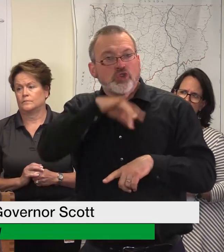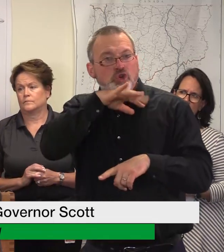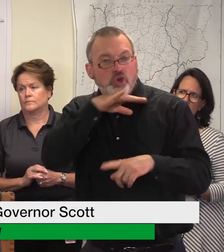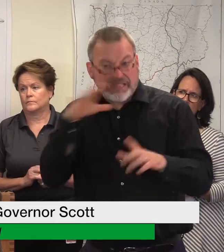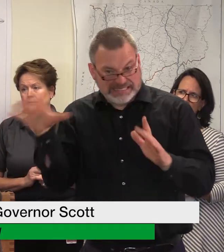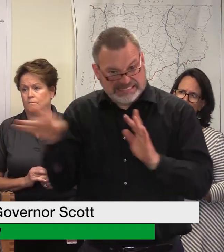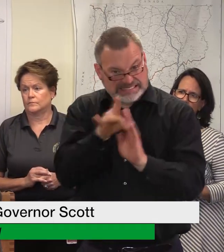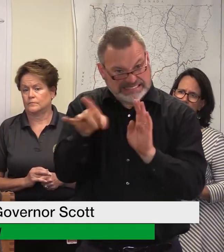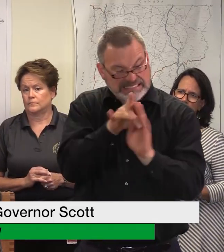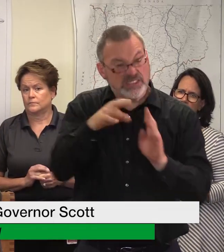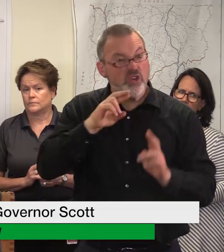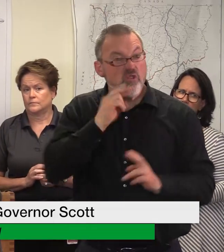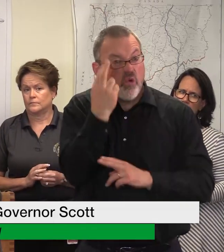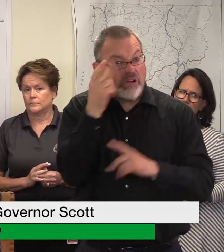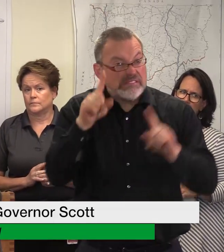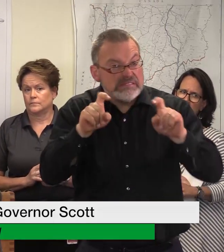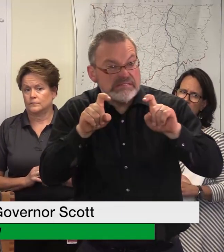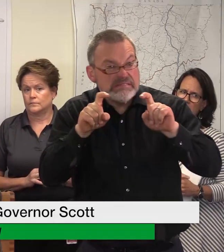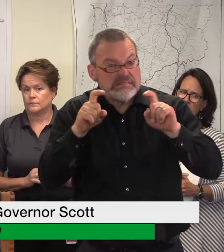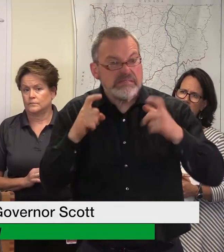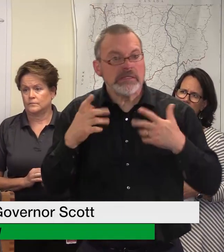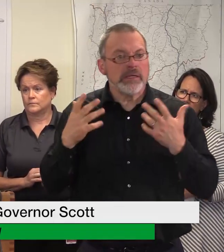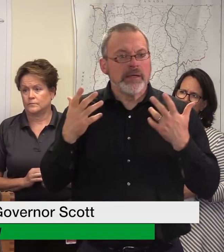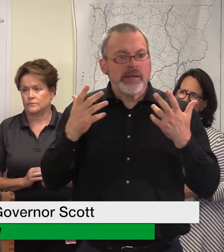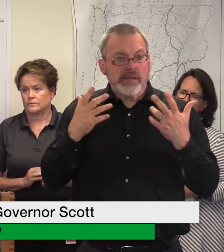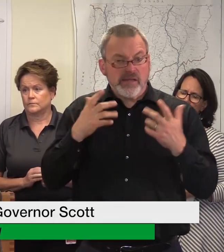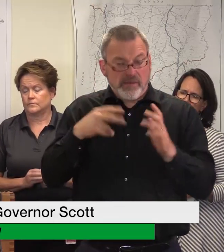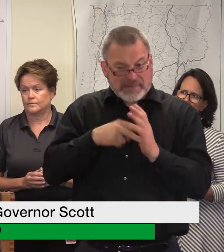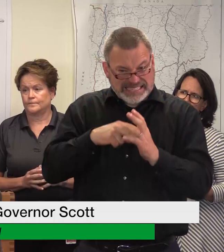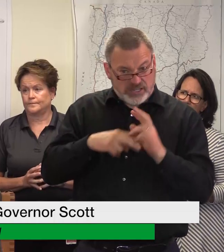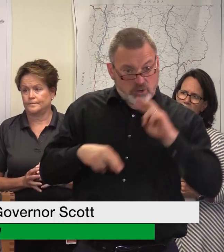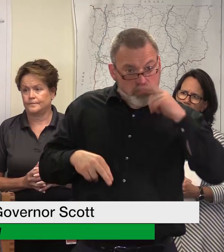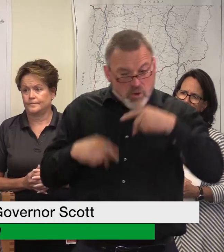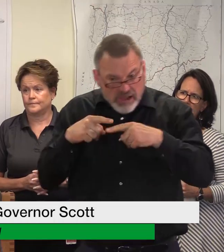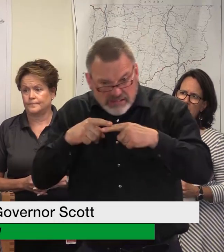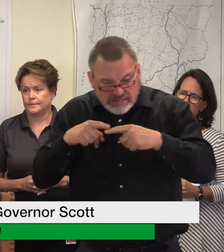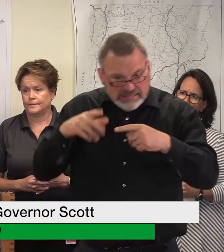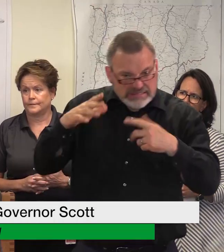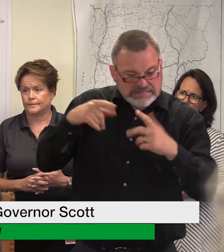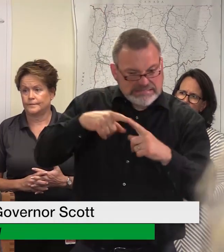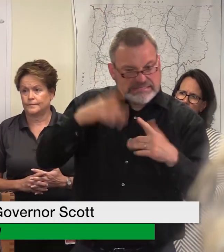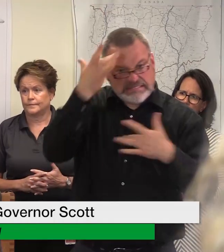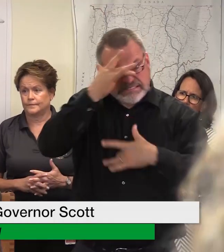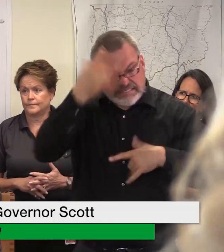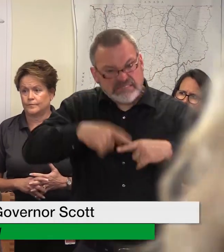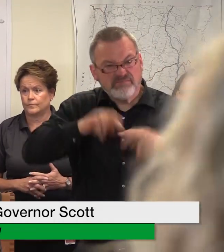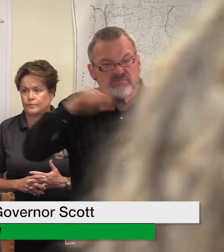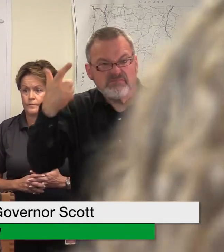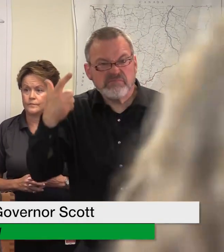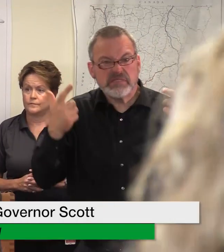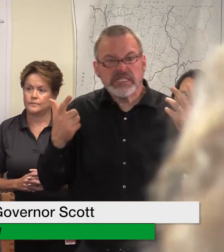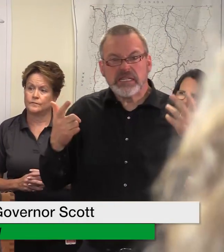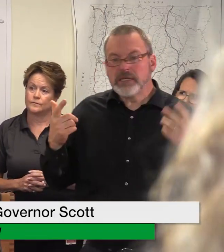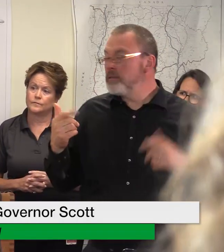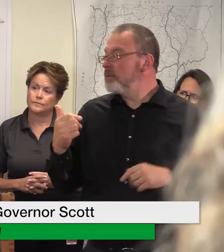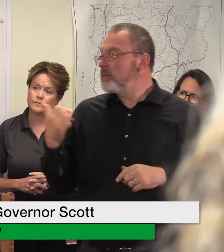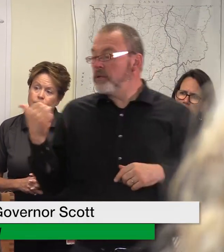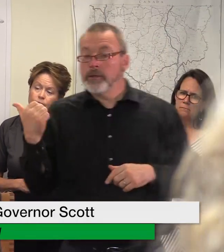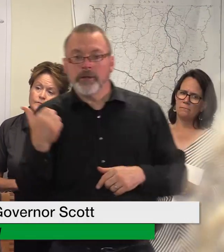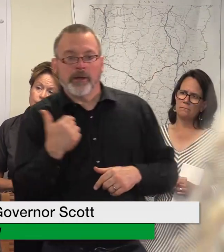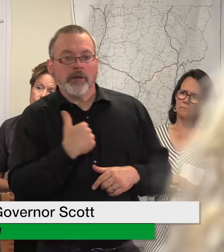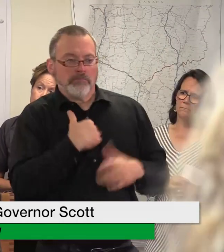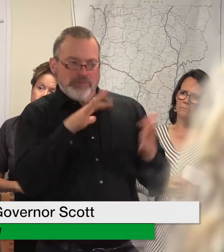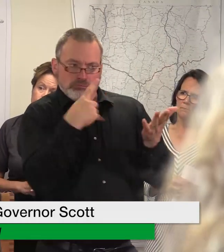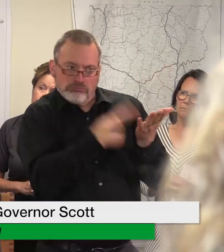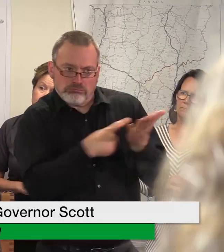the state of the summer corn crop is? Yeah, we've been talking with farmers, but also U of M Extension, their